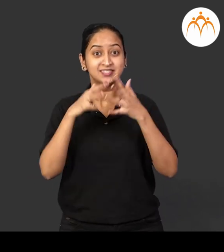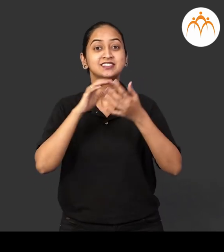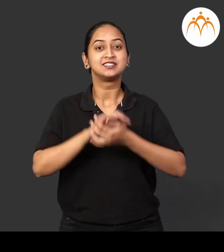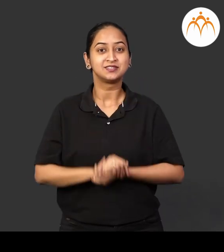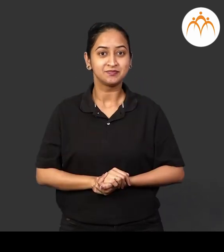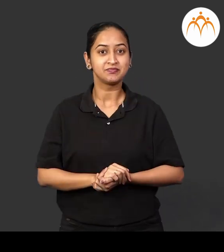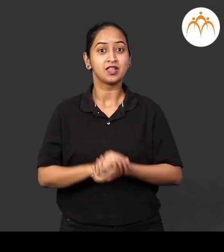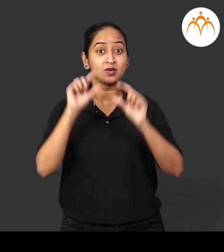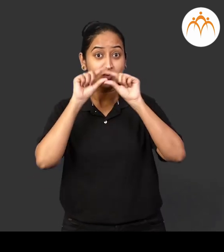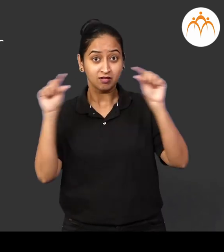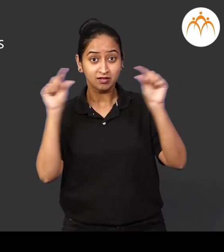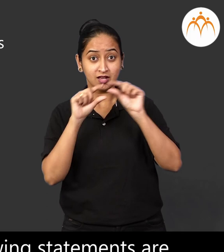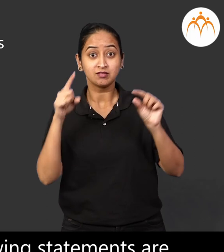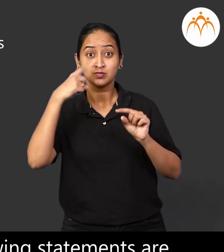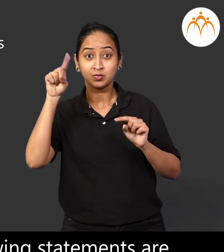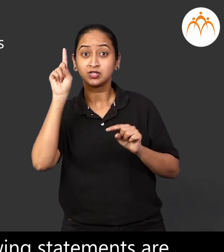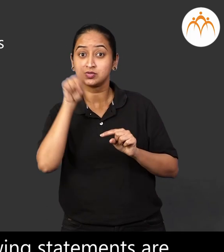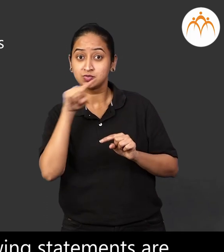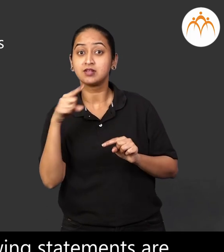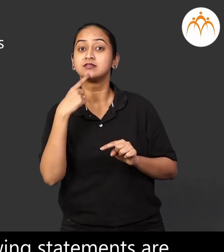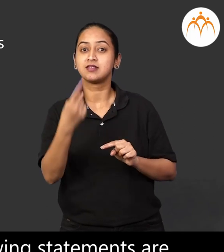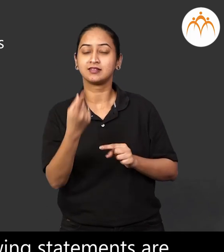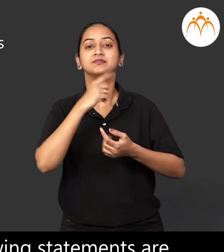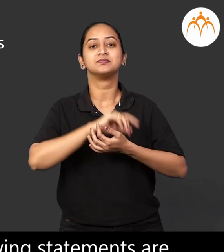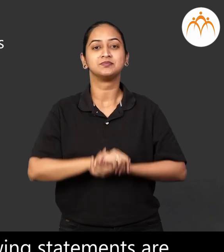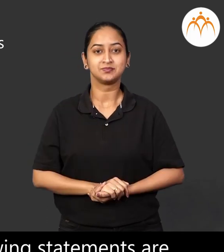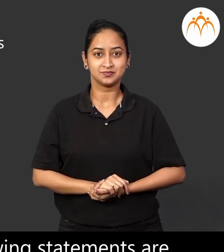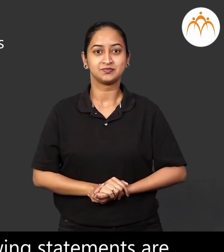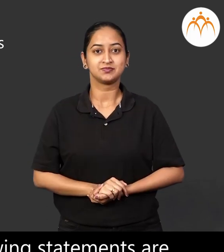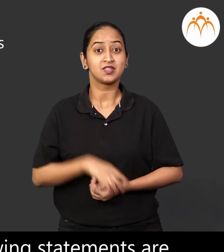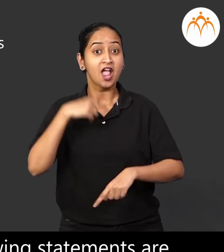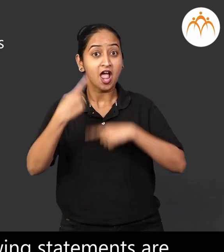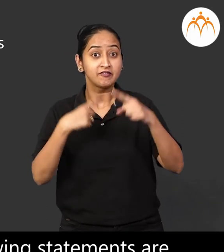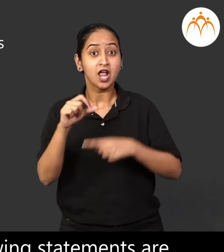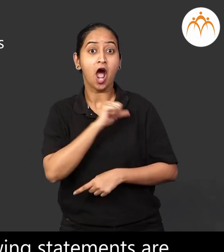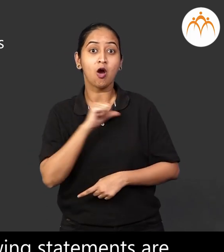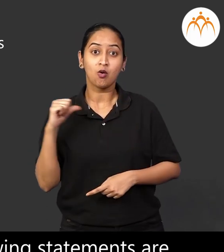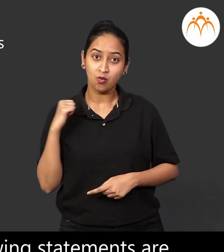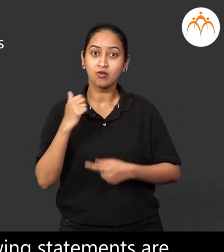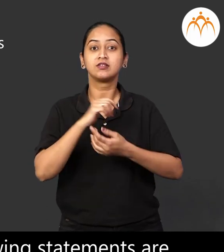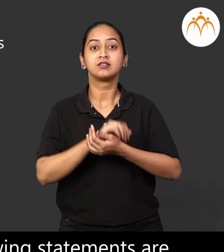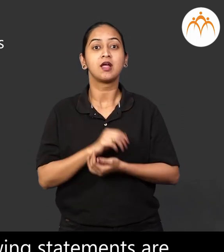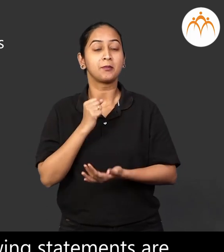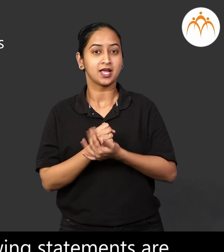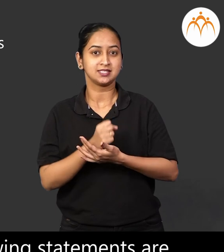Exercise Exercise State whether the following statements are true or false.